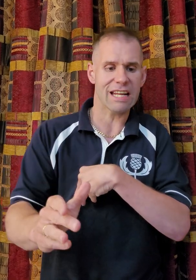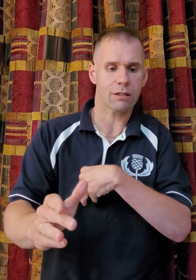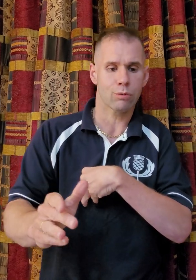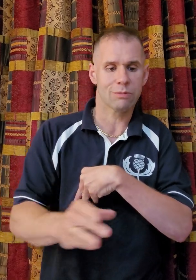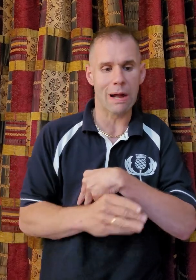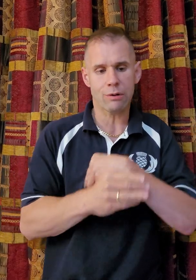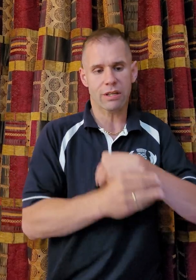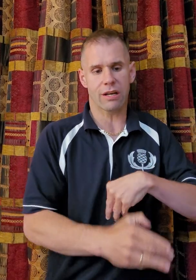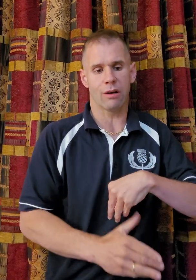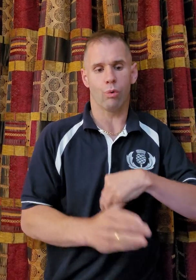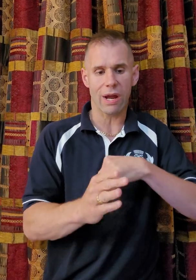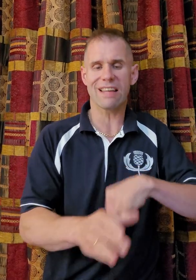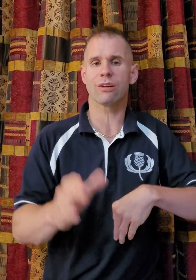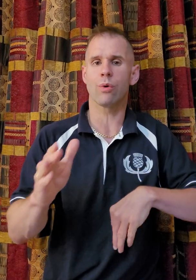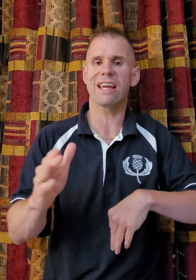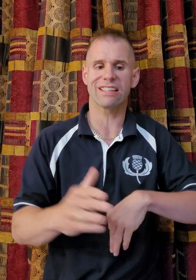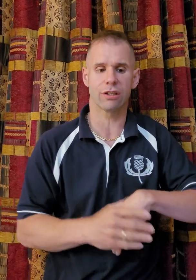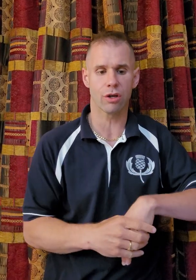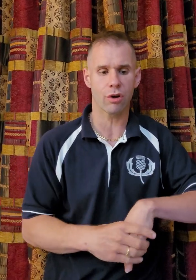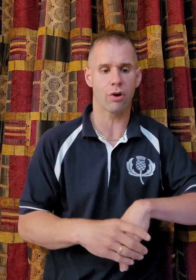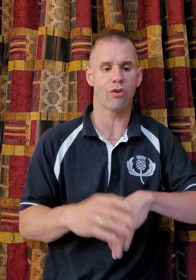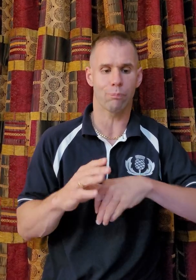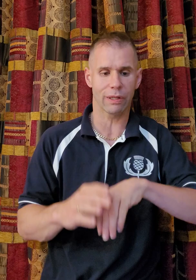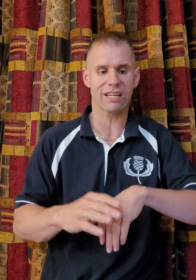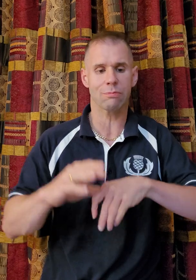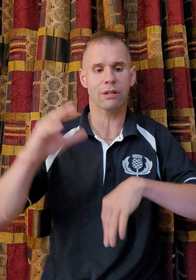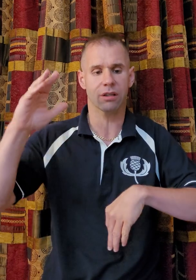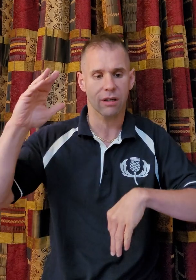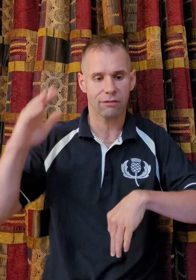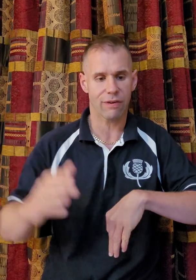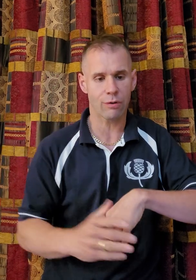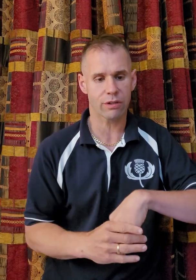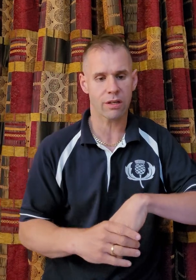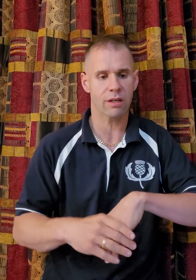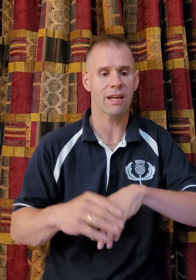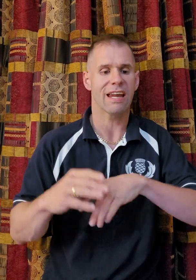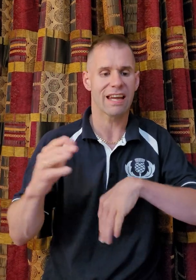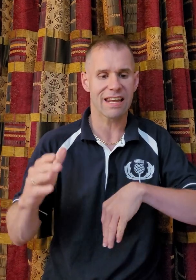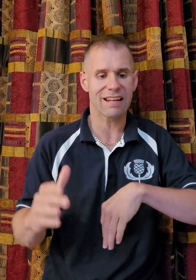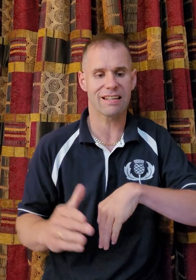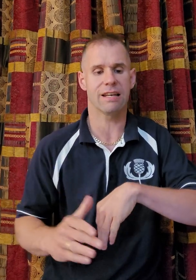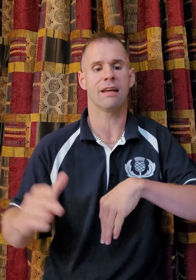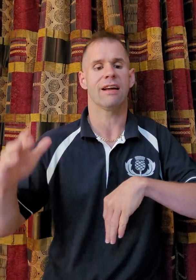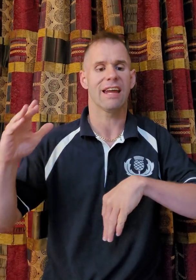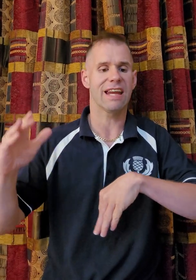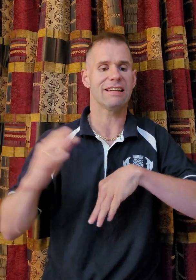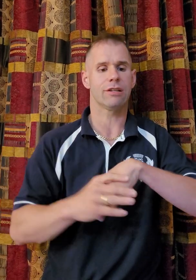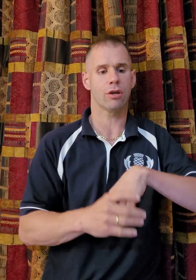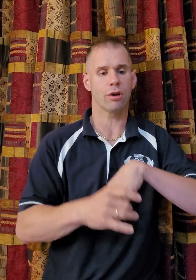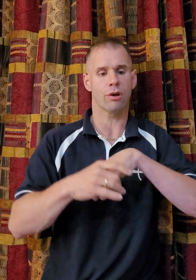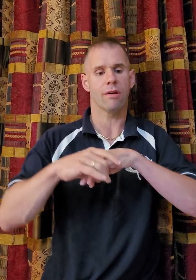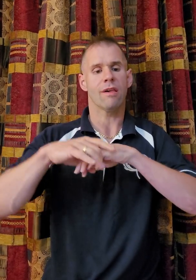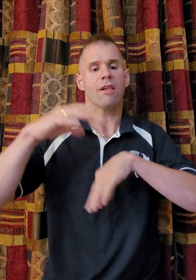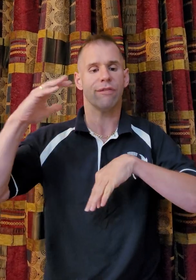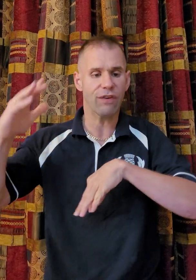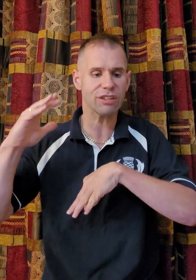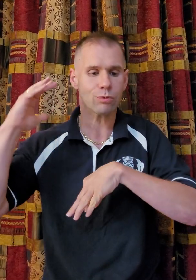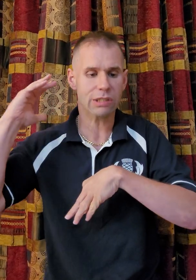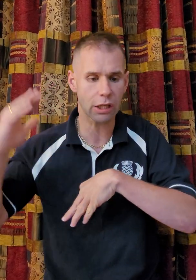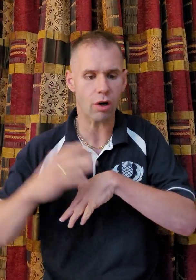state was mounting ways and ways to do. Replacement fountain in 1882. The first was